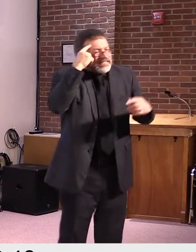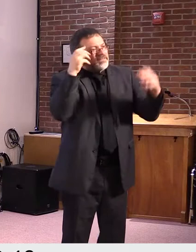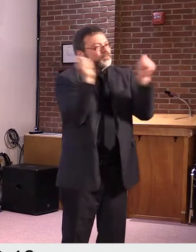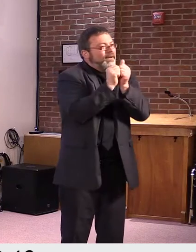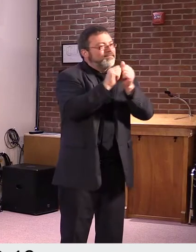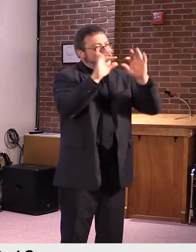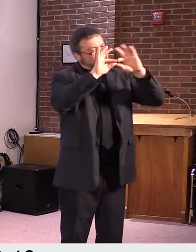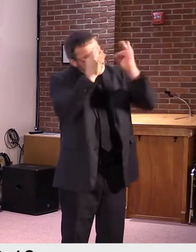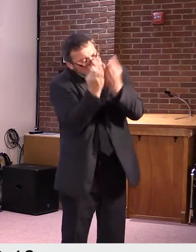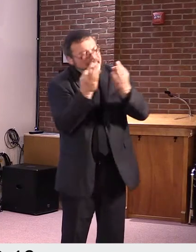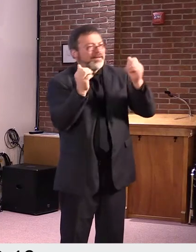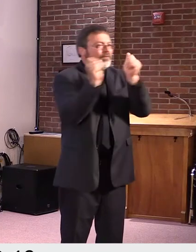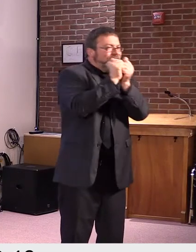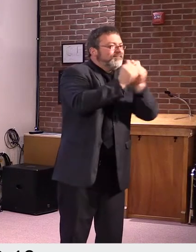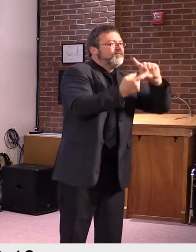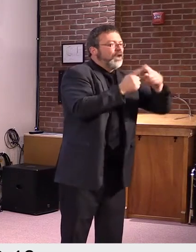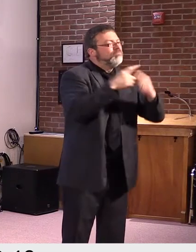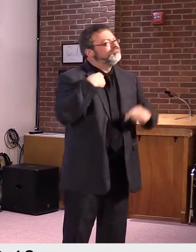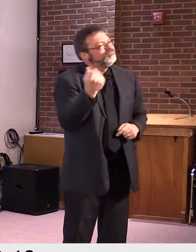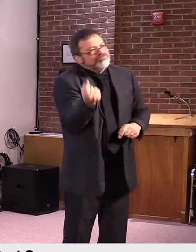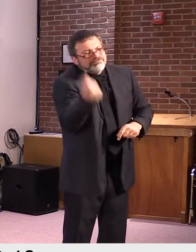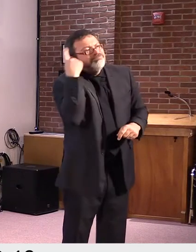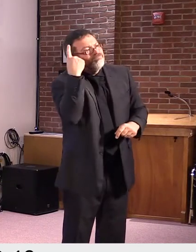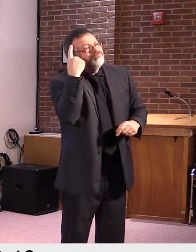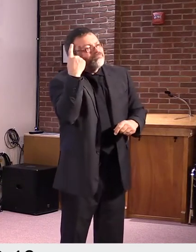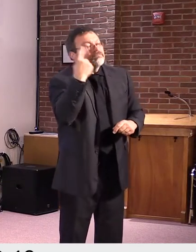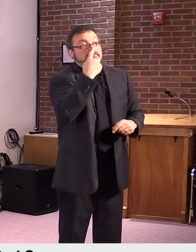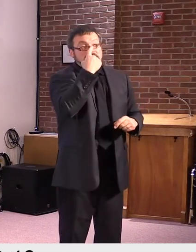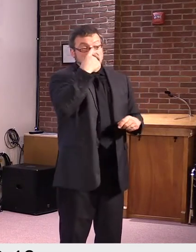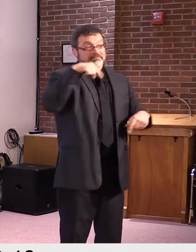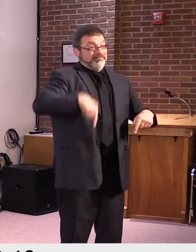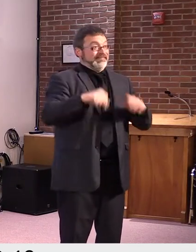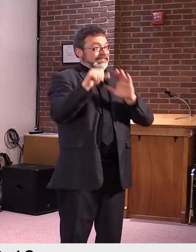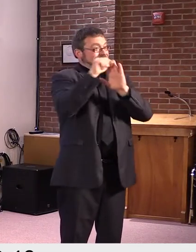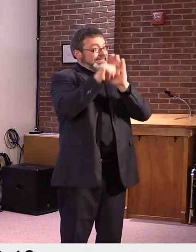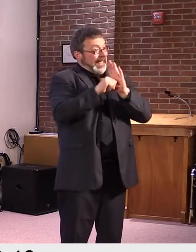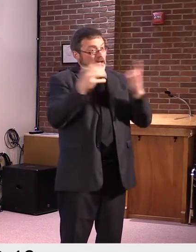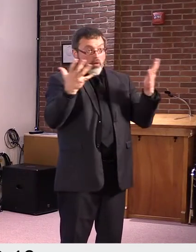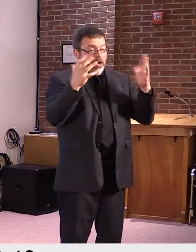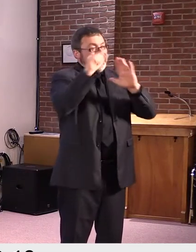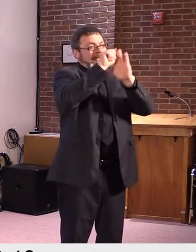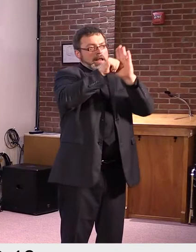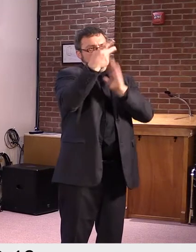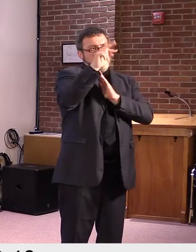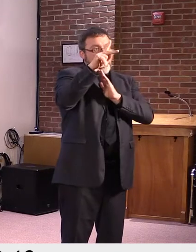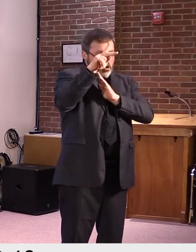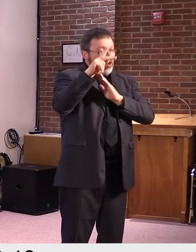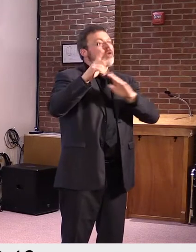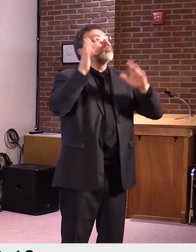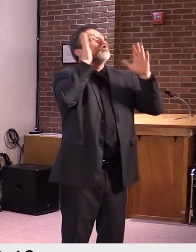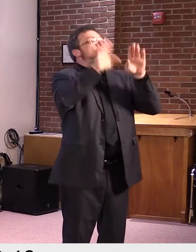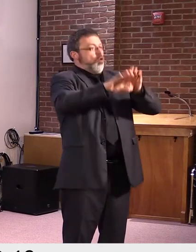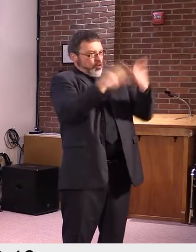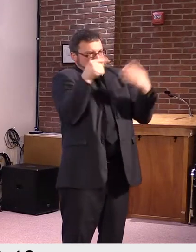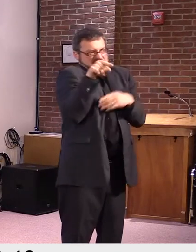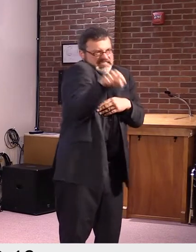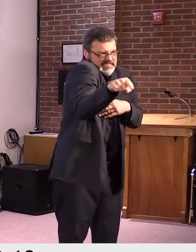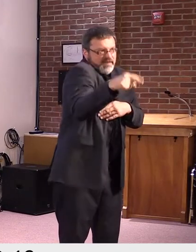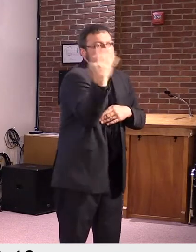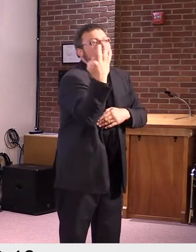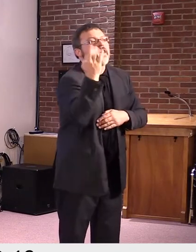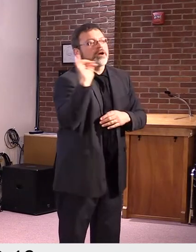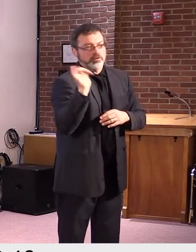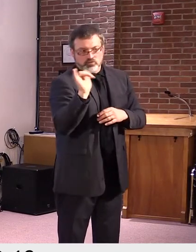Resources has been working to get the parks ready for visitors this Friday, and they will be fully operational. The parks have